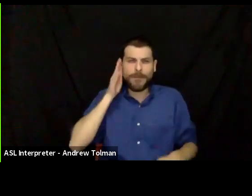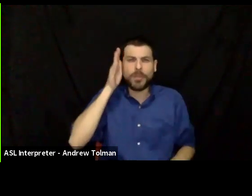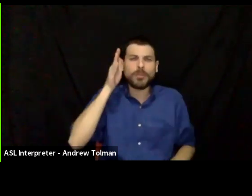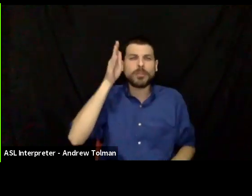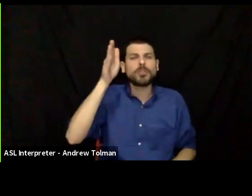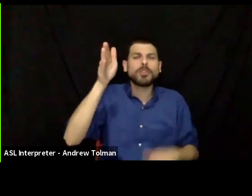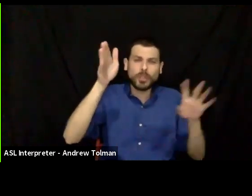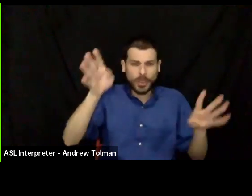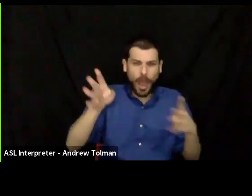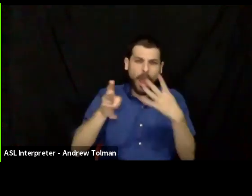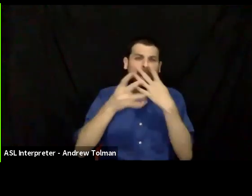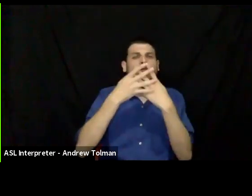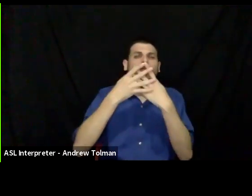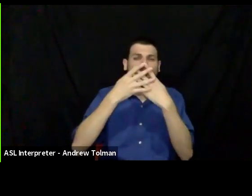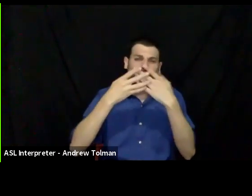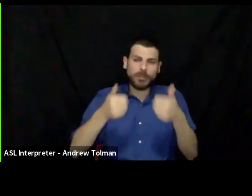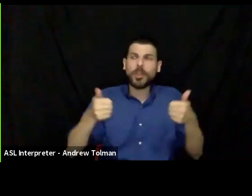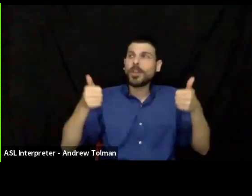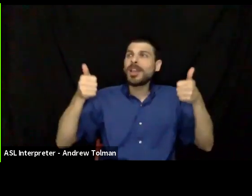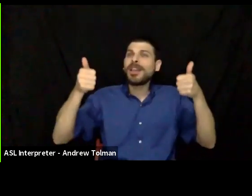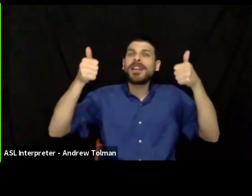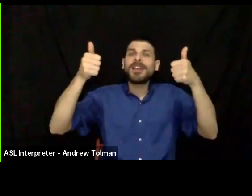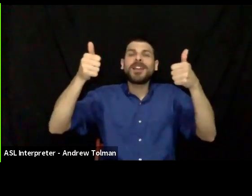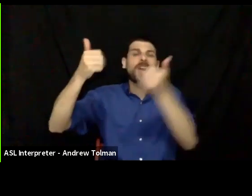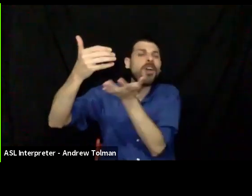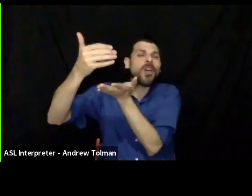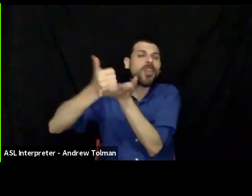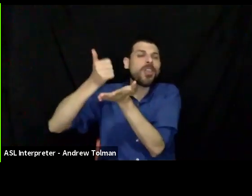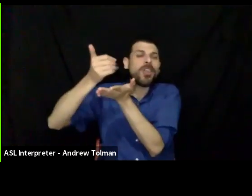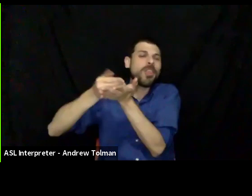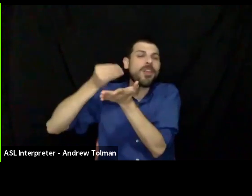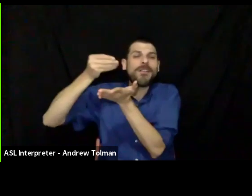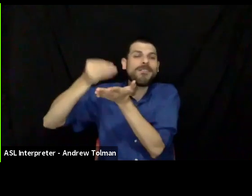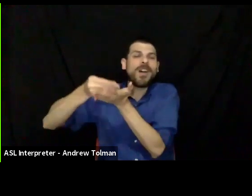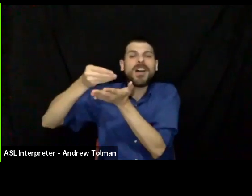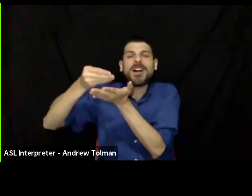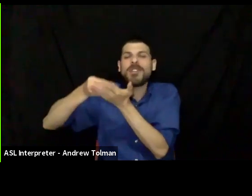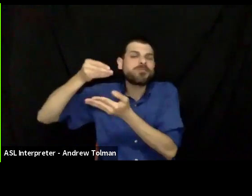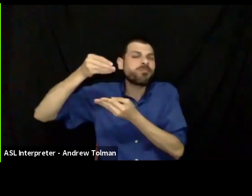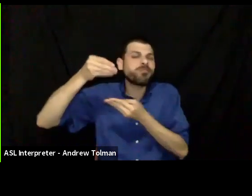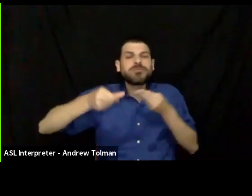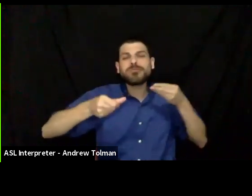futures locked down with sugarcane funds,